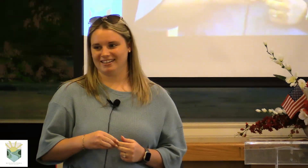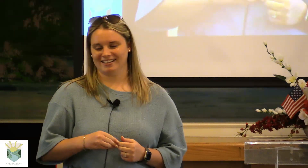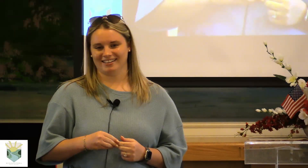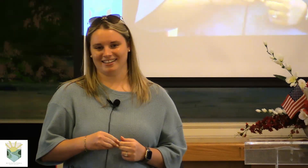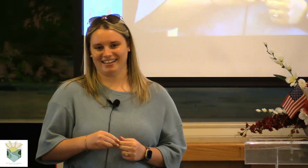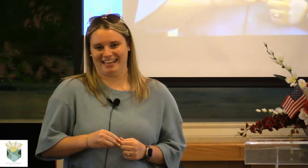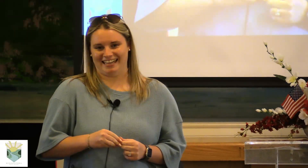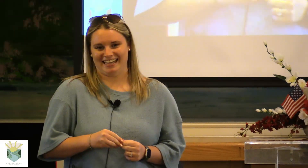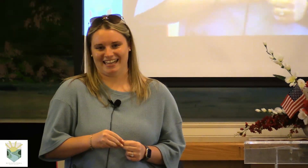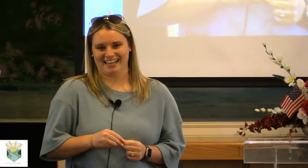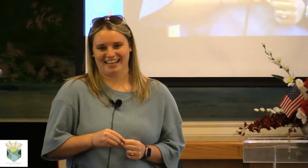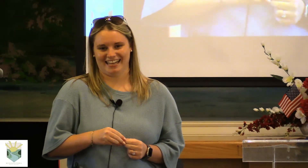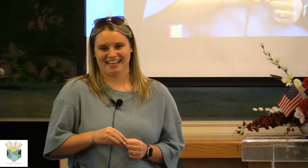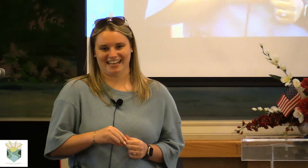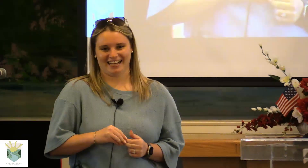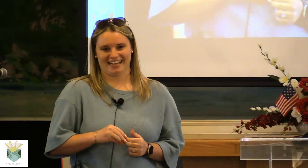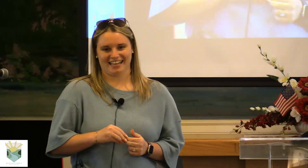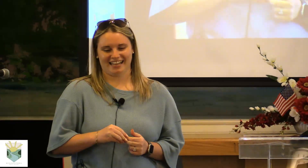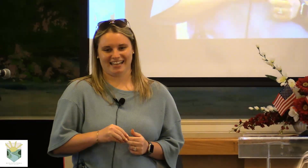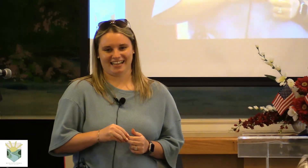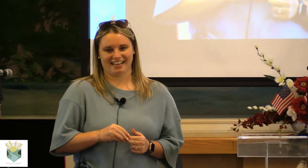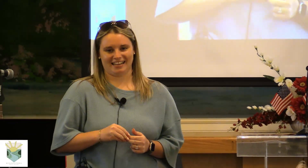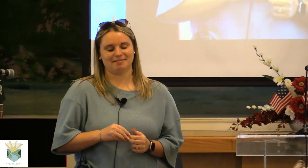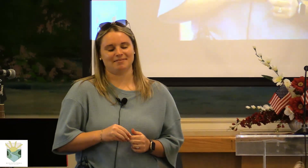Yeah, my name is egg sandwich. Maybe, yeah.